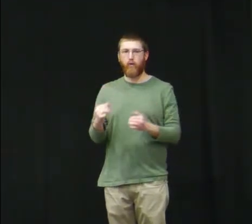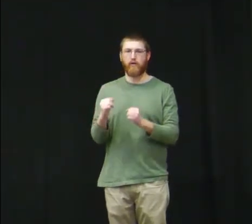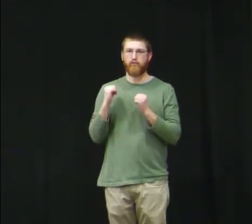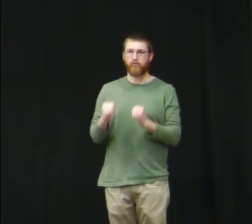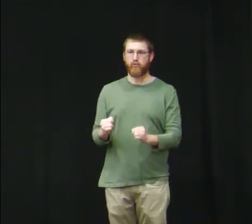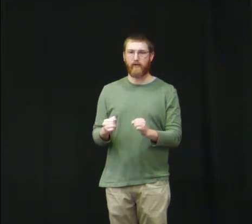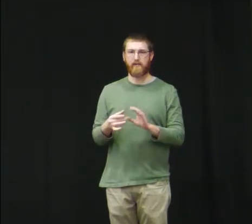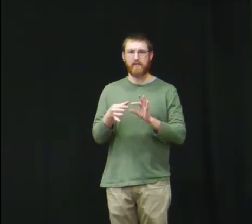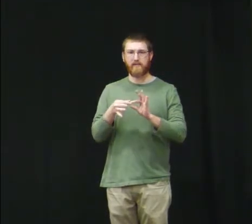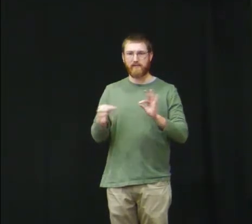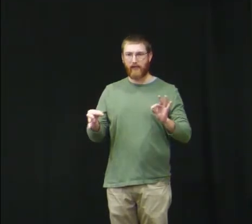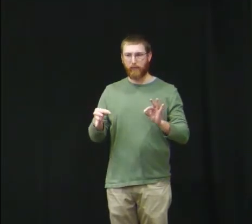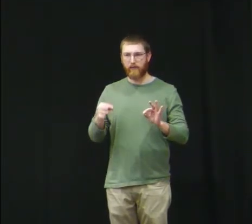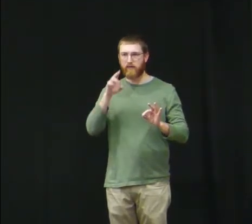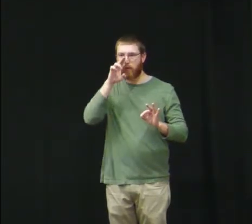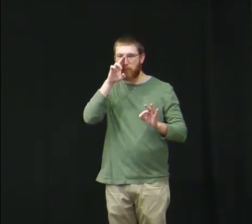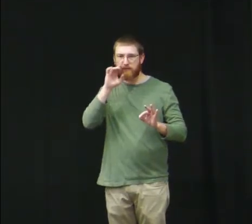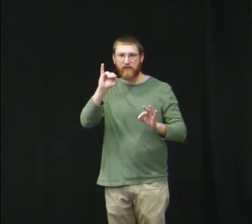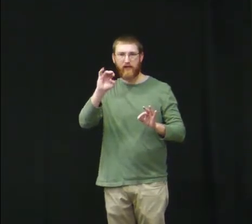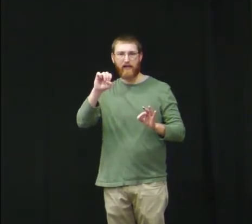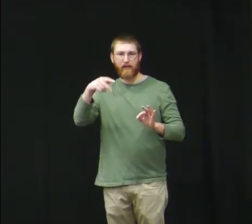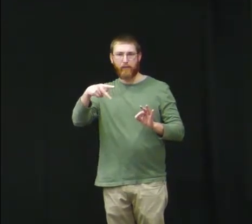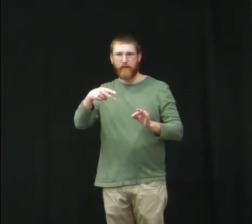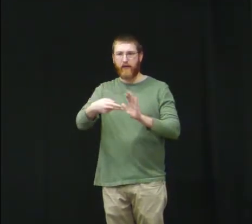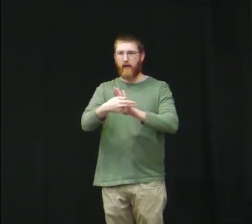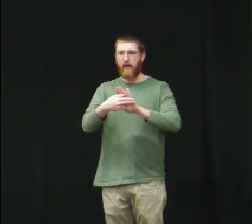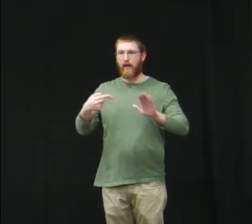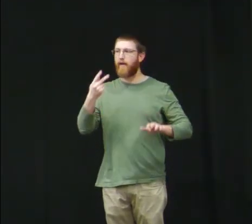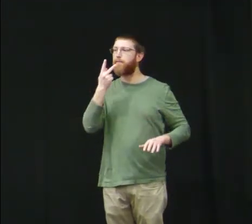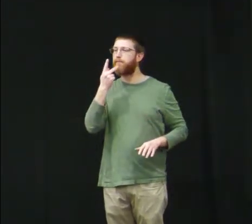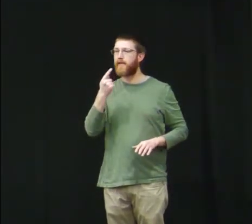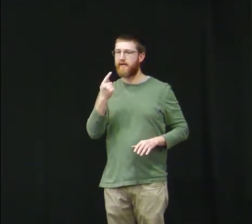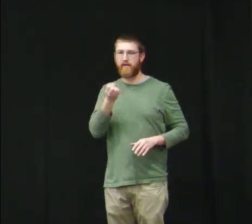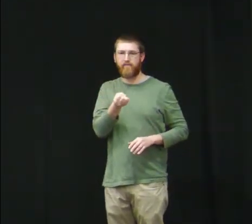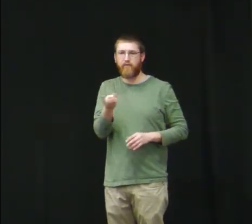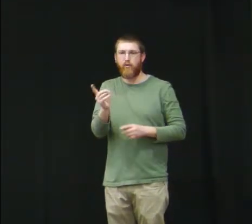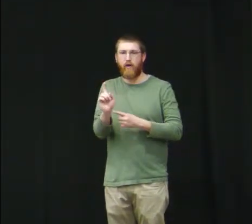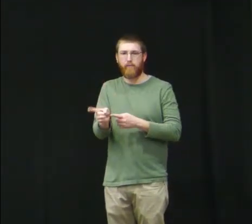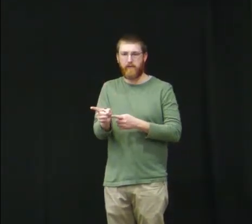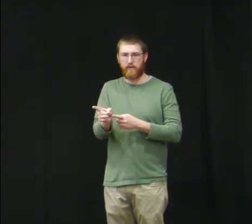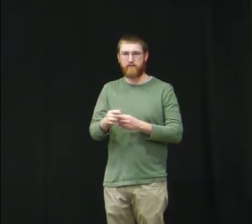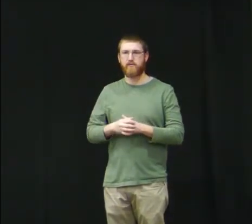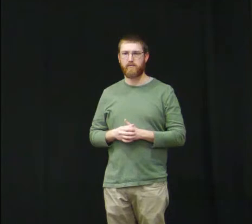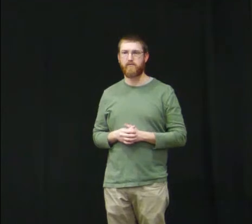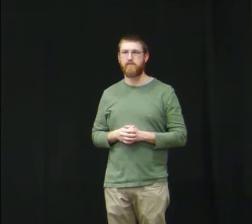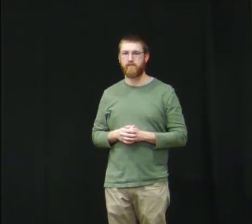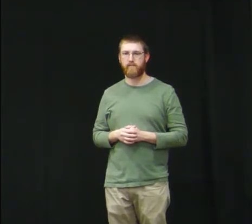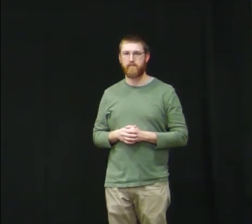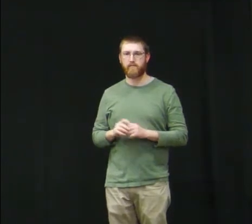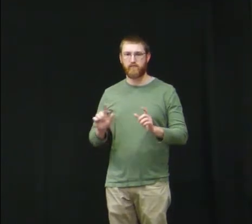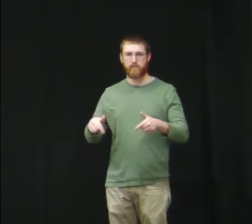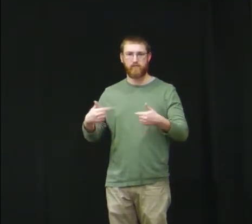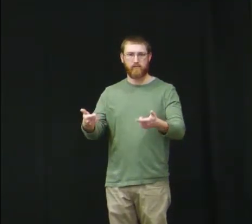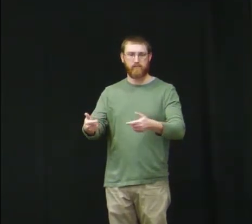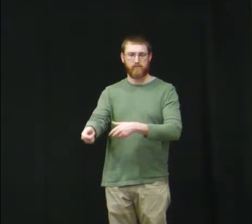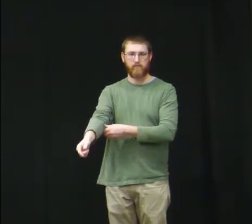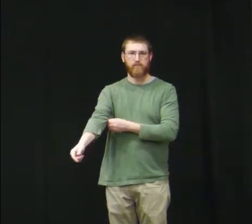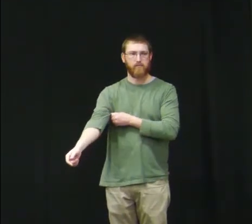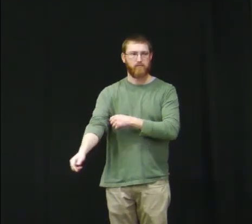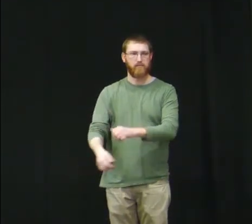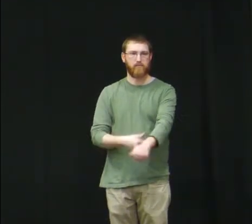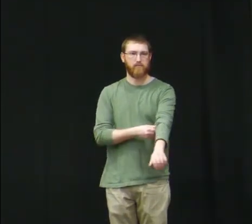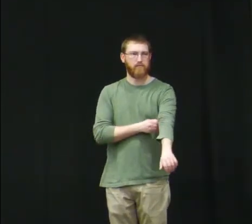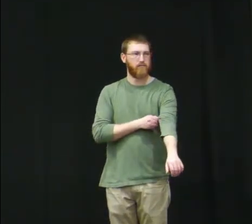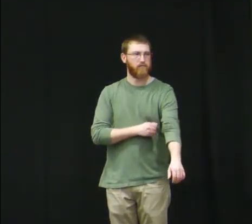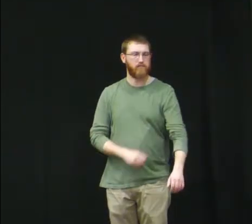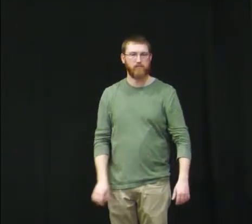start looking at his IEP for a couple of minutes, and then we're gonna follow that same pattern, so then you're gonna look at your students' strengths.